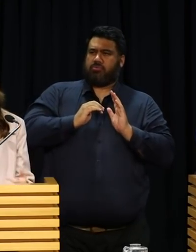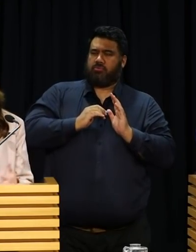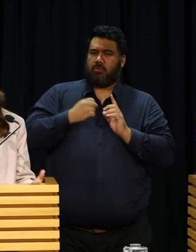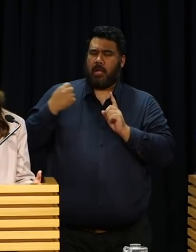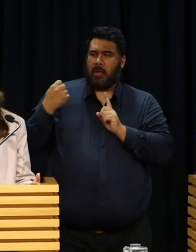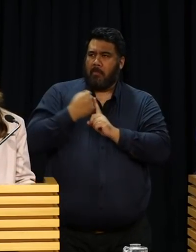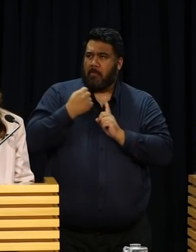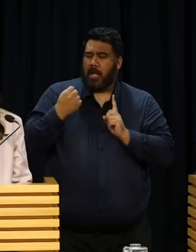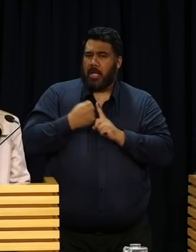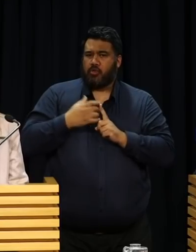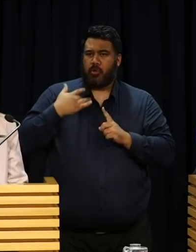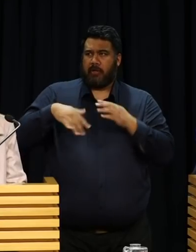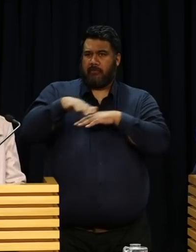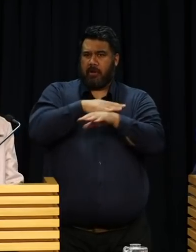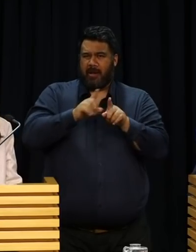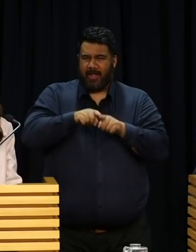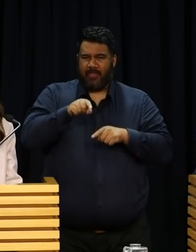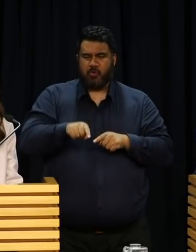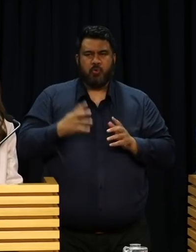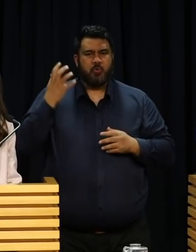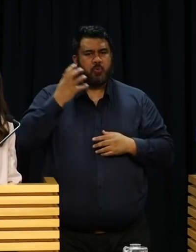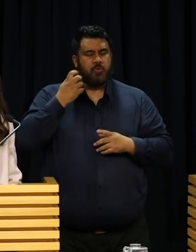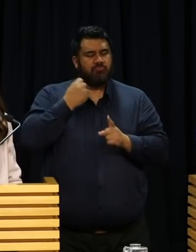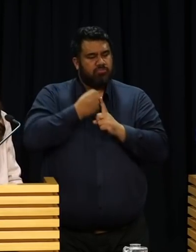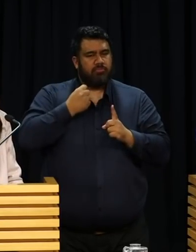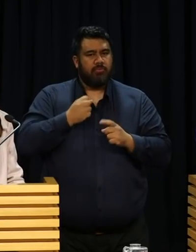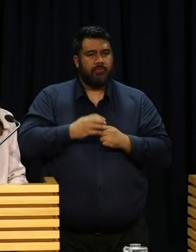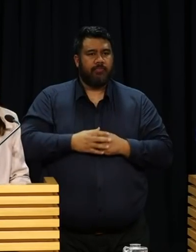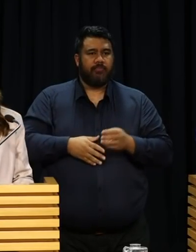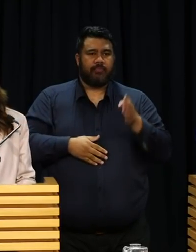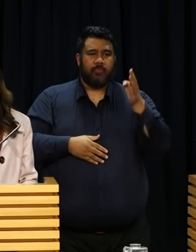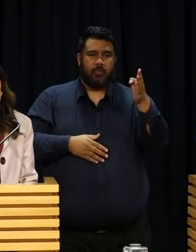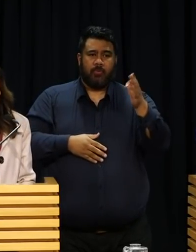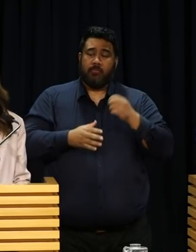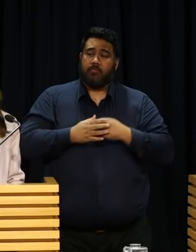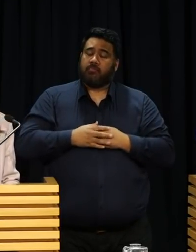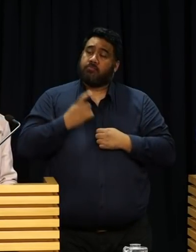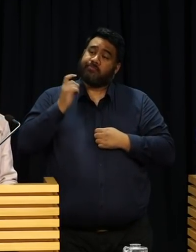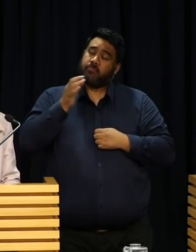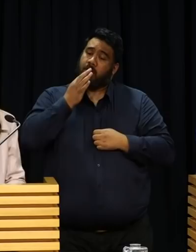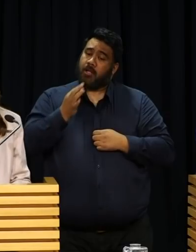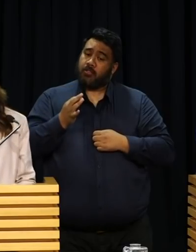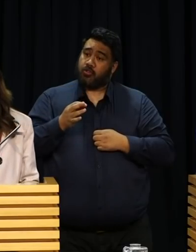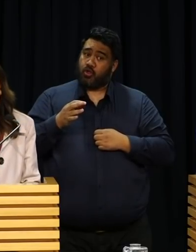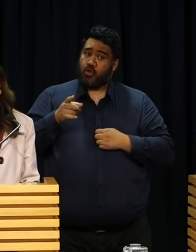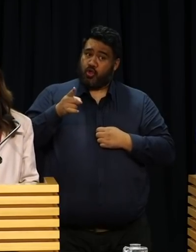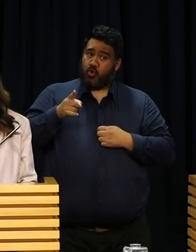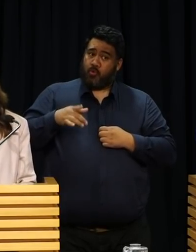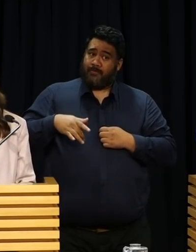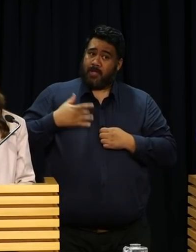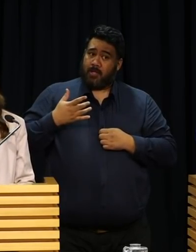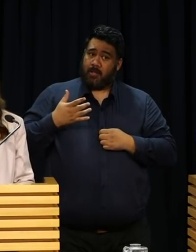to live in an environment like that. Do you think it had a wider impact on public racism